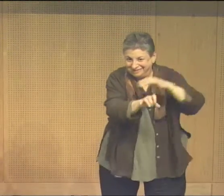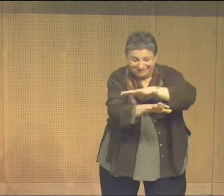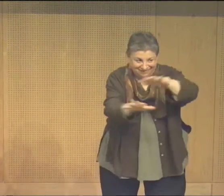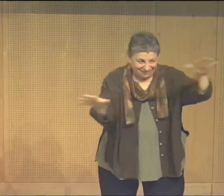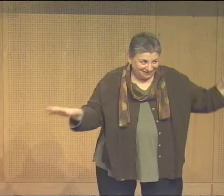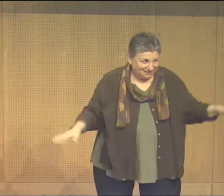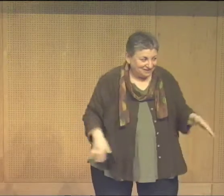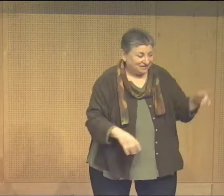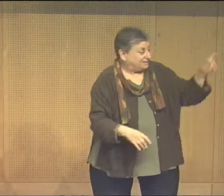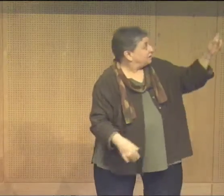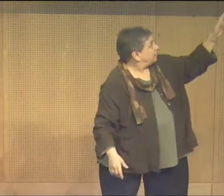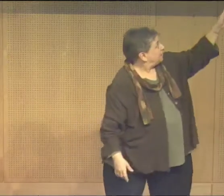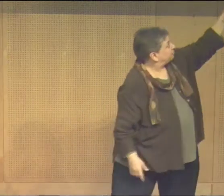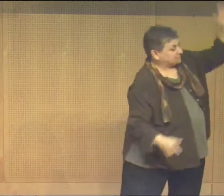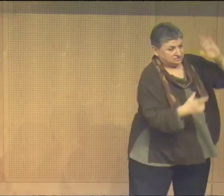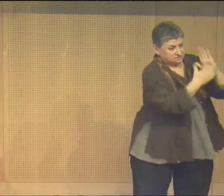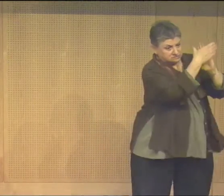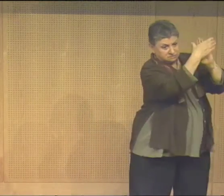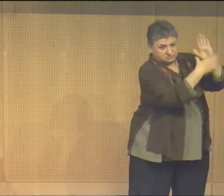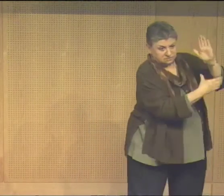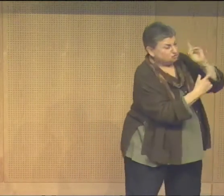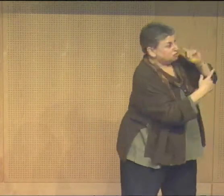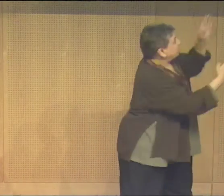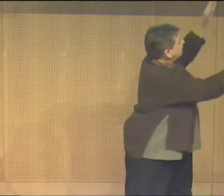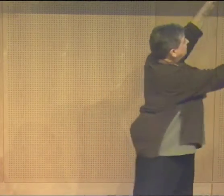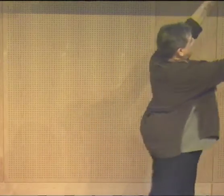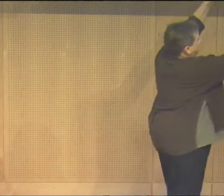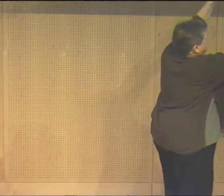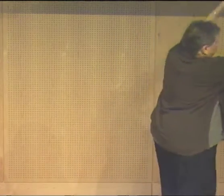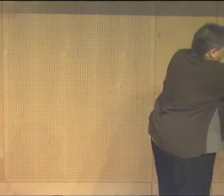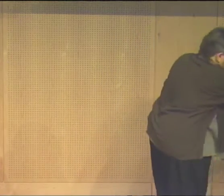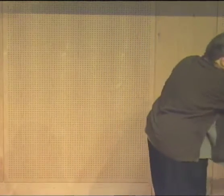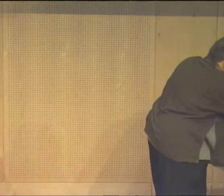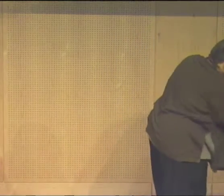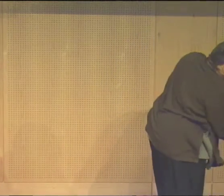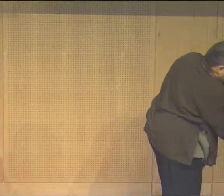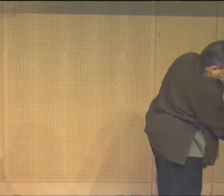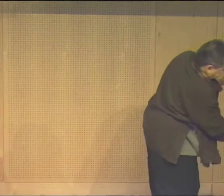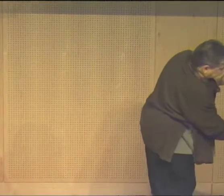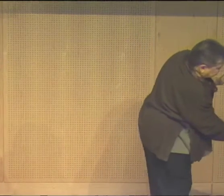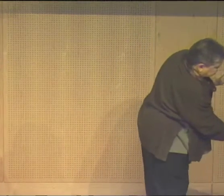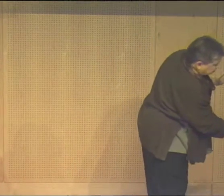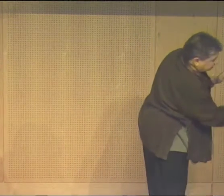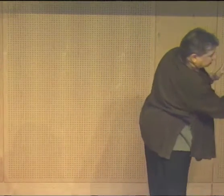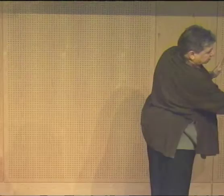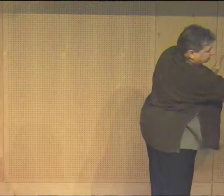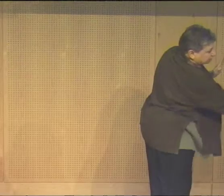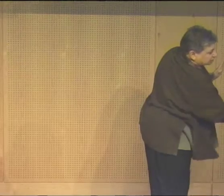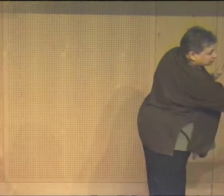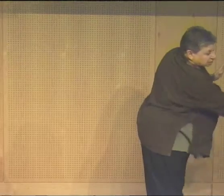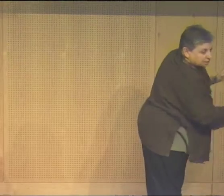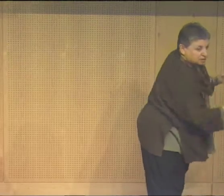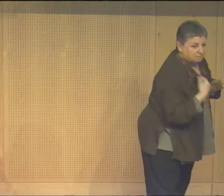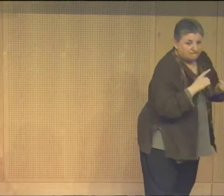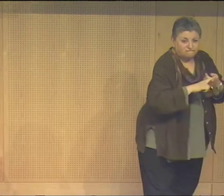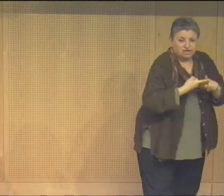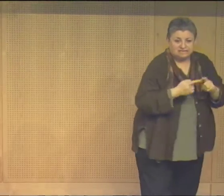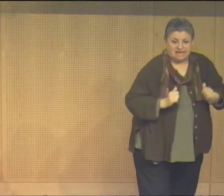on the number of requests that I had because I made that requirement so if you can see it is in the shape of an envelope imagine that this comes